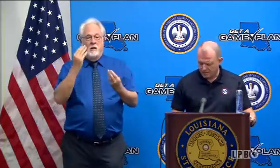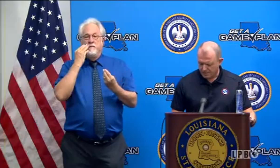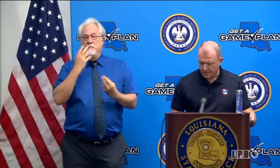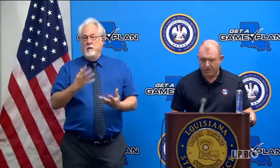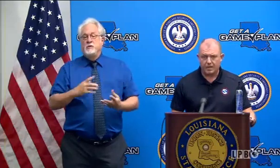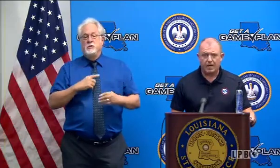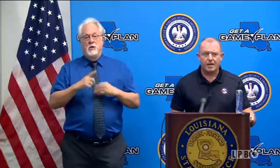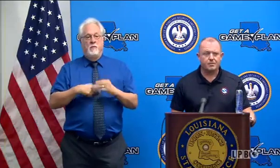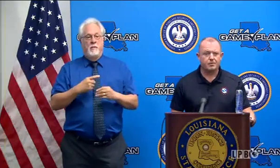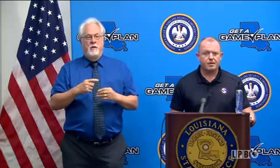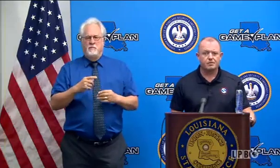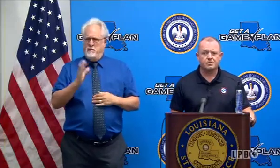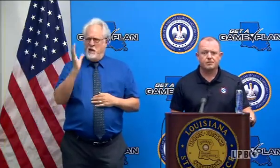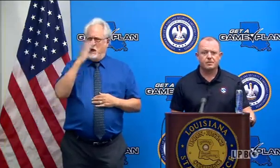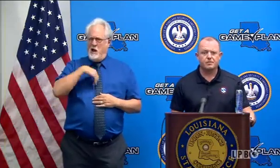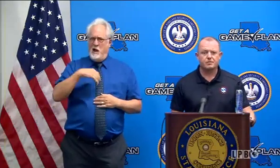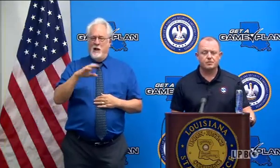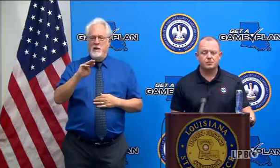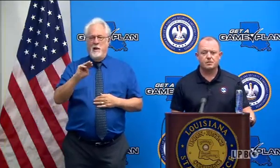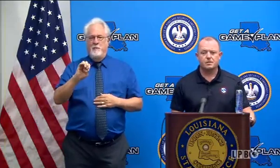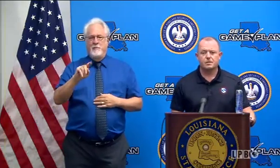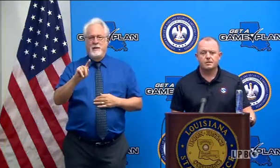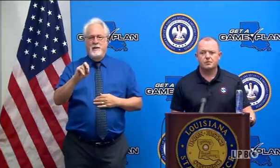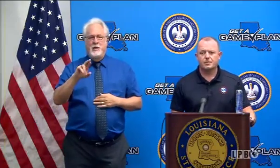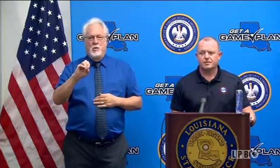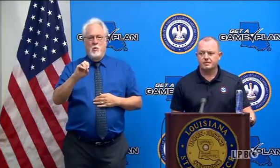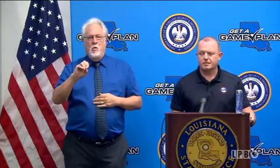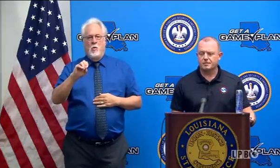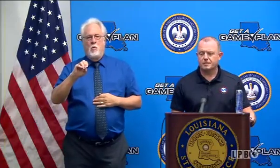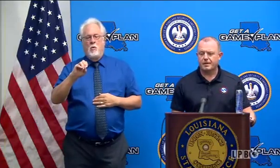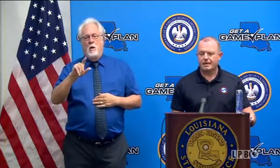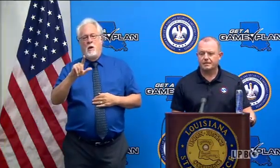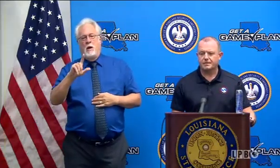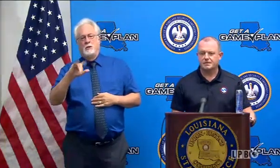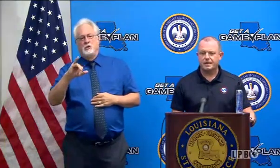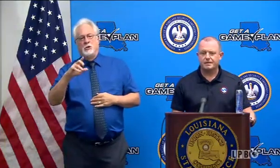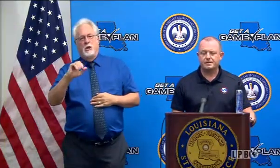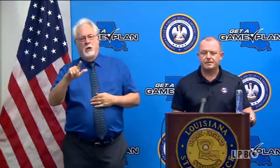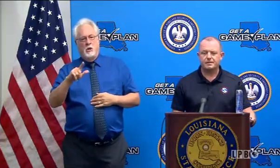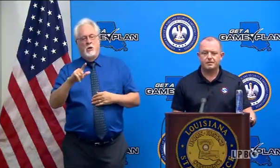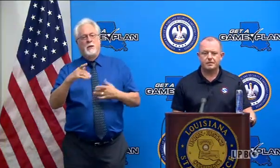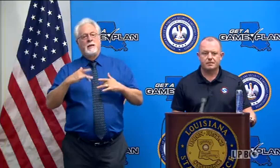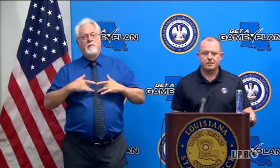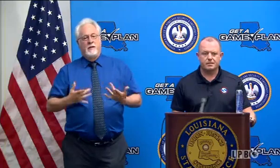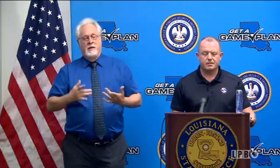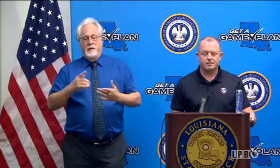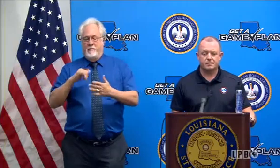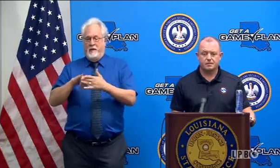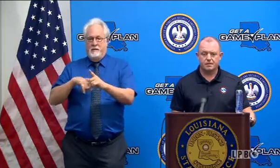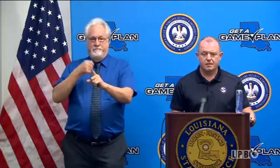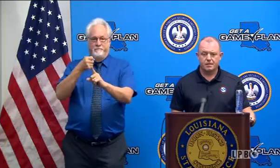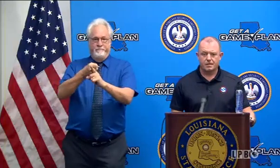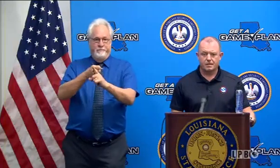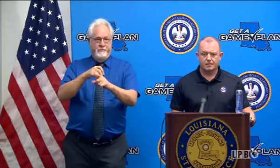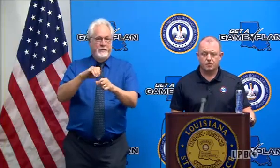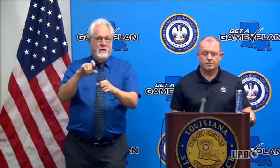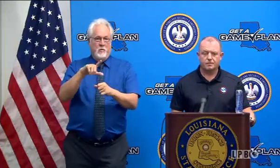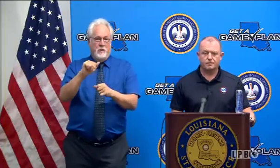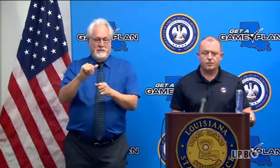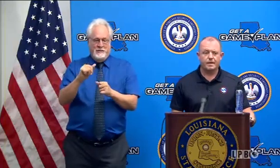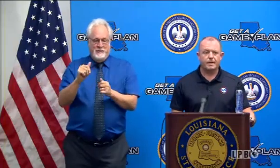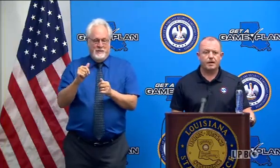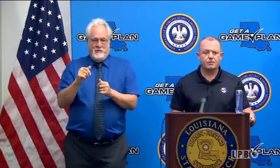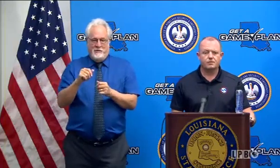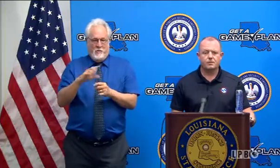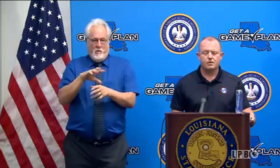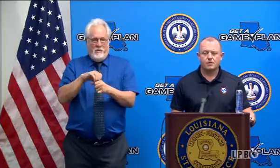information on a very odd meteorological event with 2 tropical systems impacting the state here in just in the course